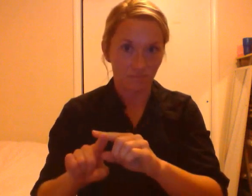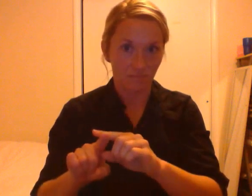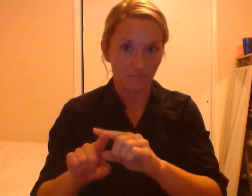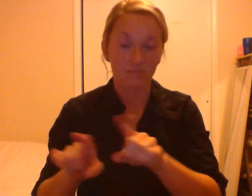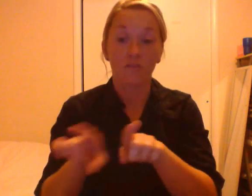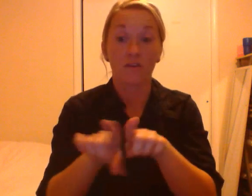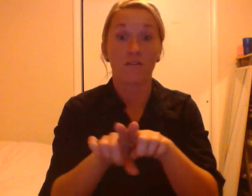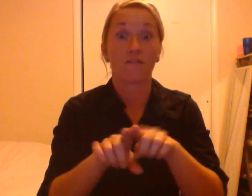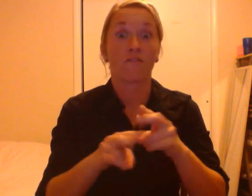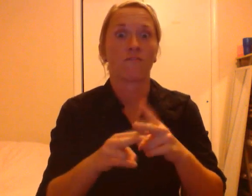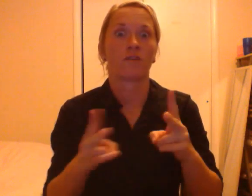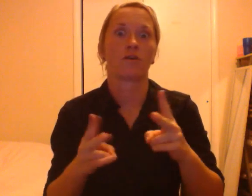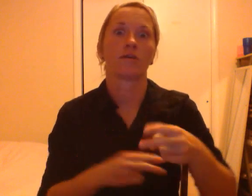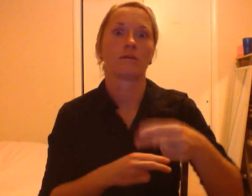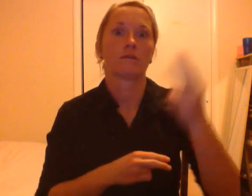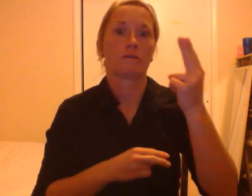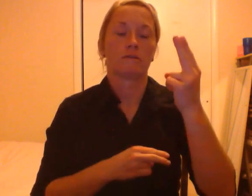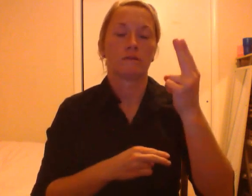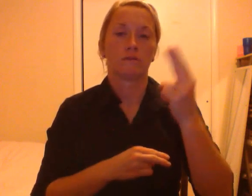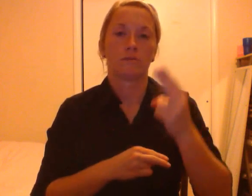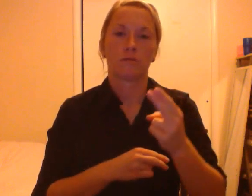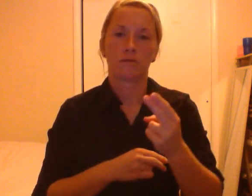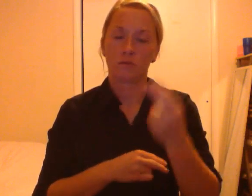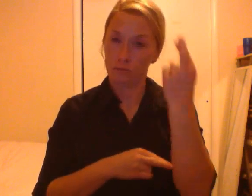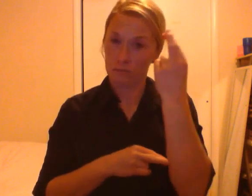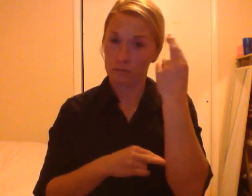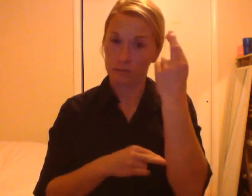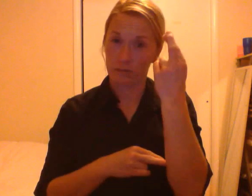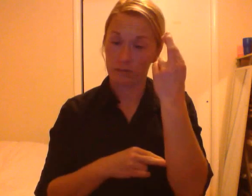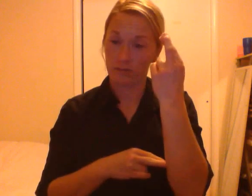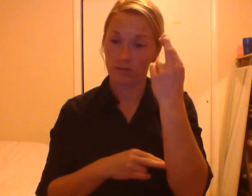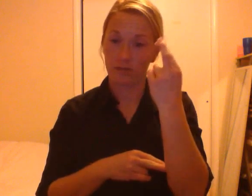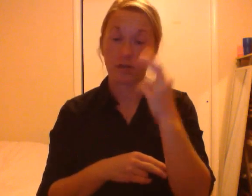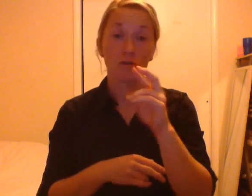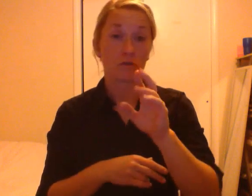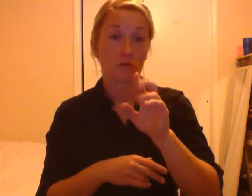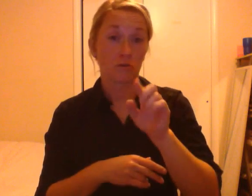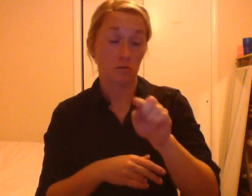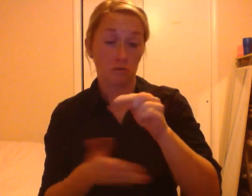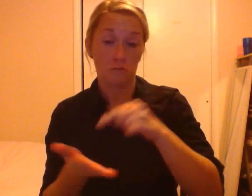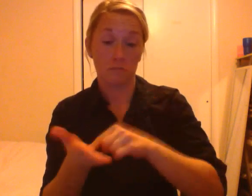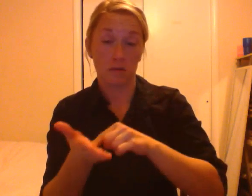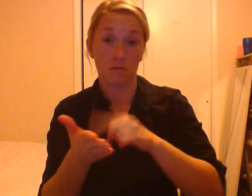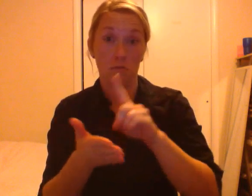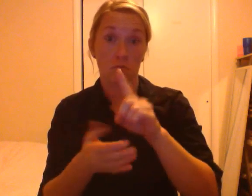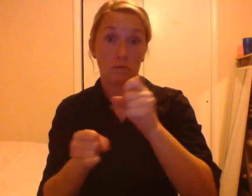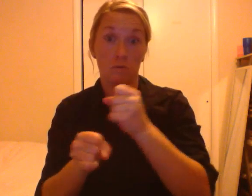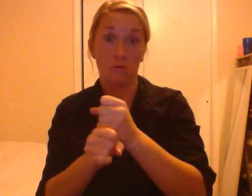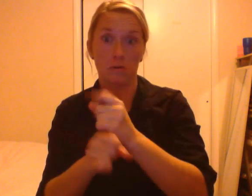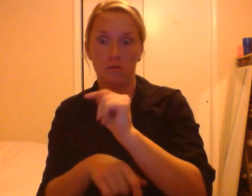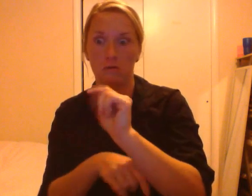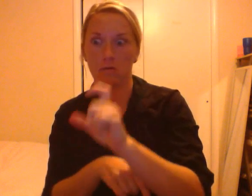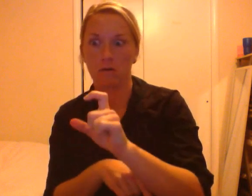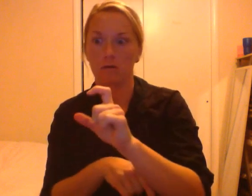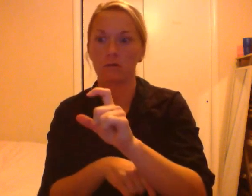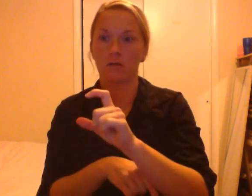that they're so high is that you're paying a year's taxes plus a minimum of 2 months property taxes up front. Now, this is